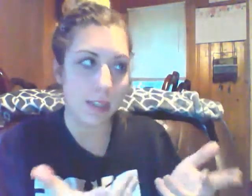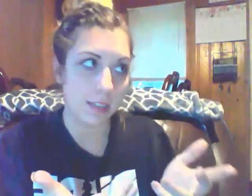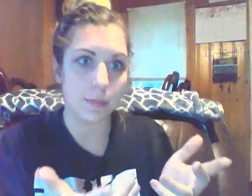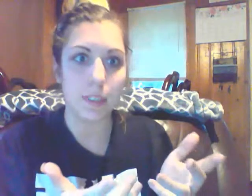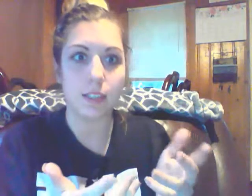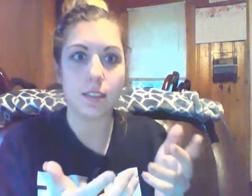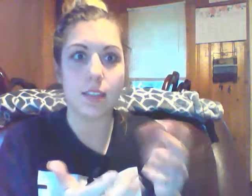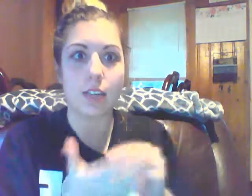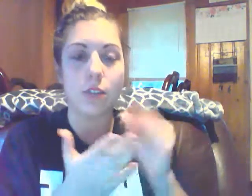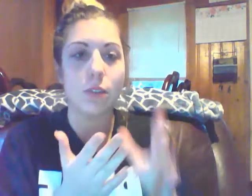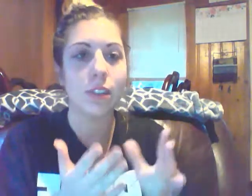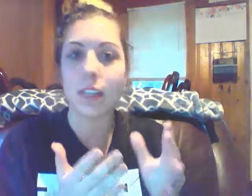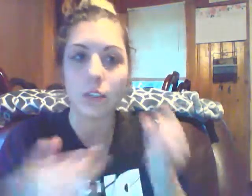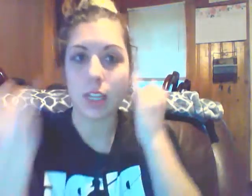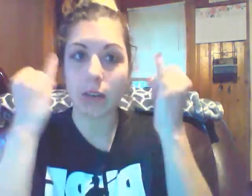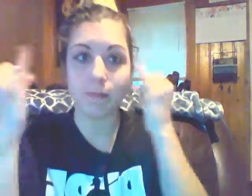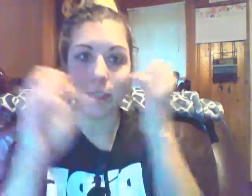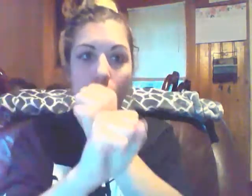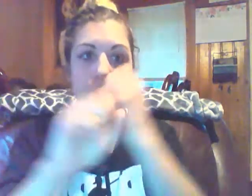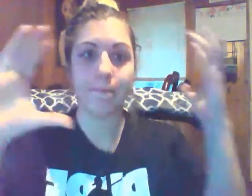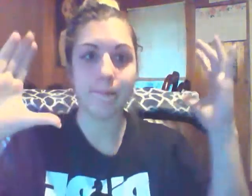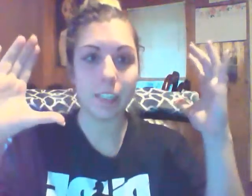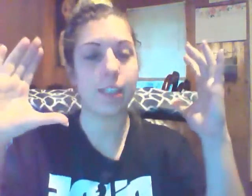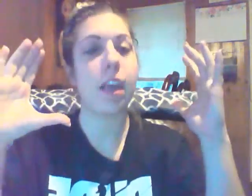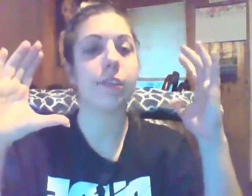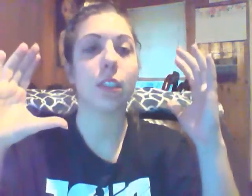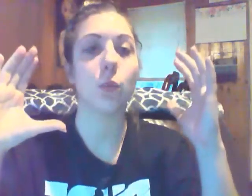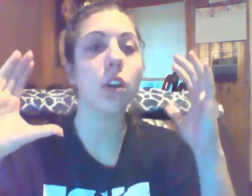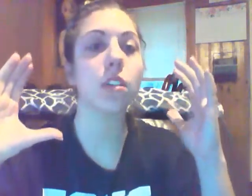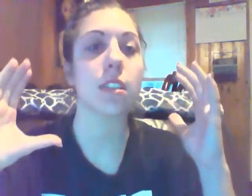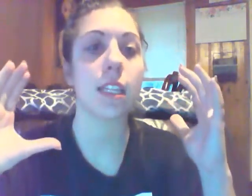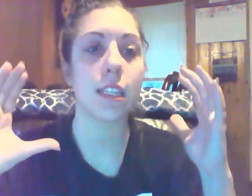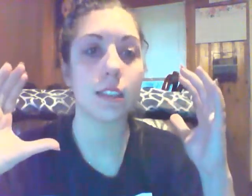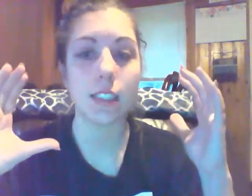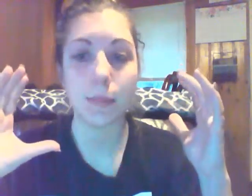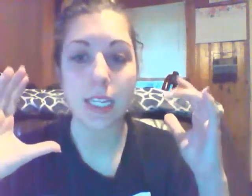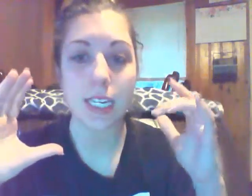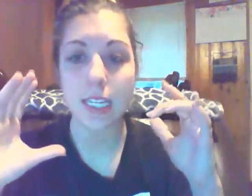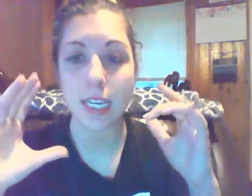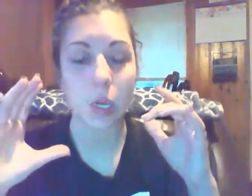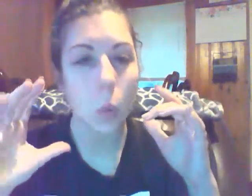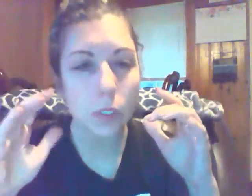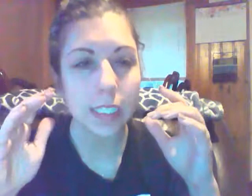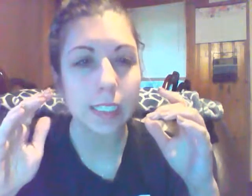that's because that student, that's just how, their scaffolding works, and their ZPD, they only